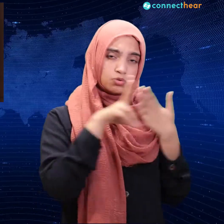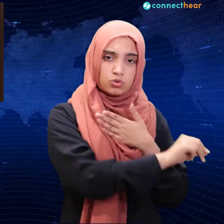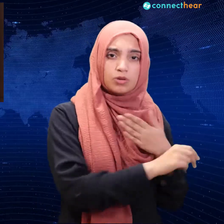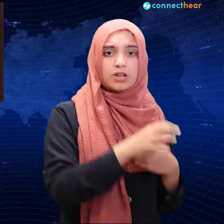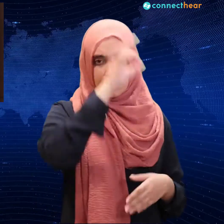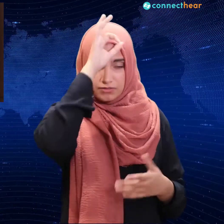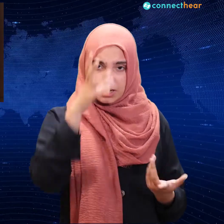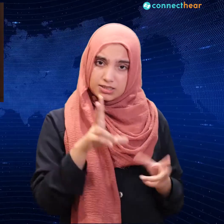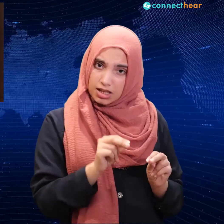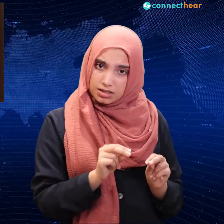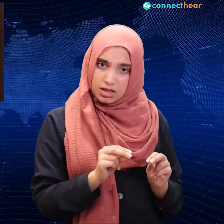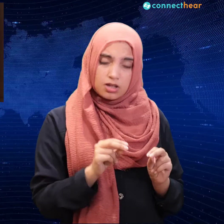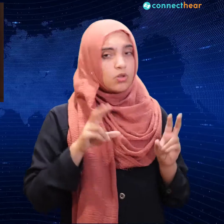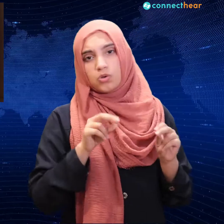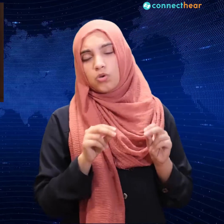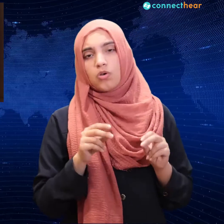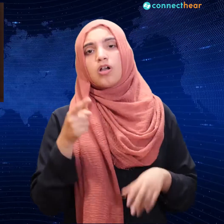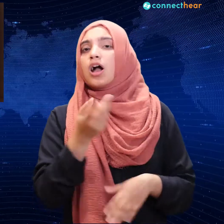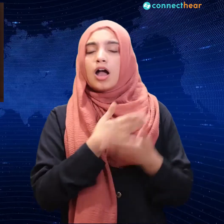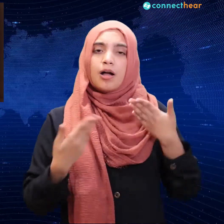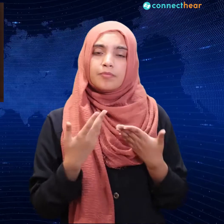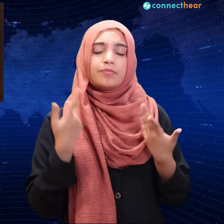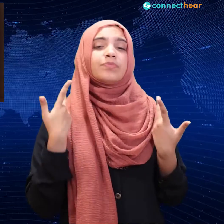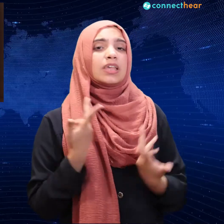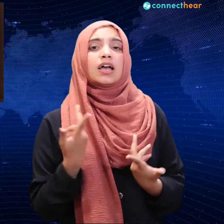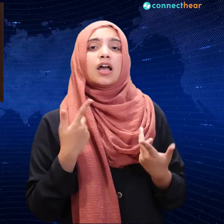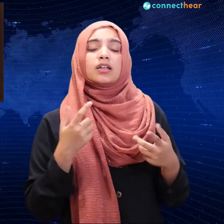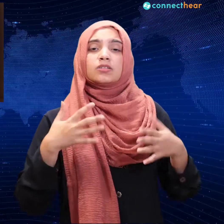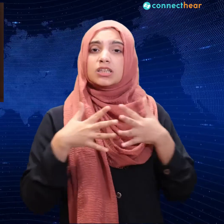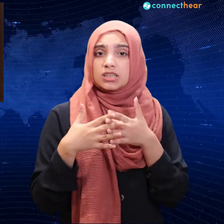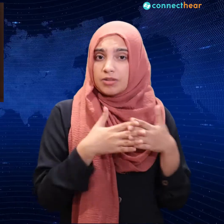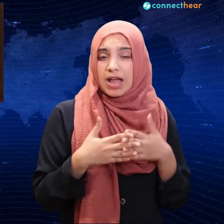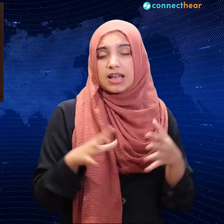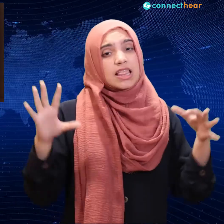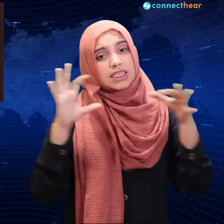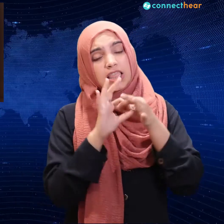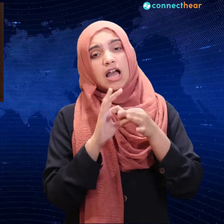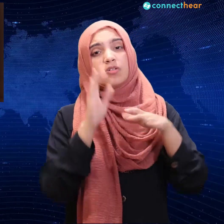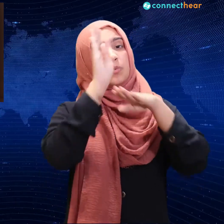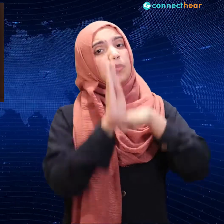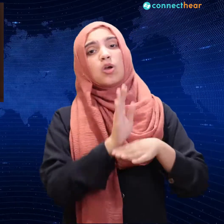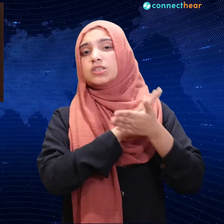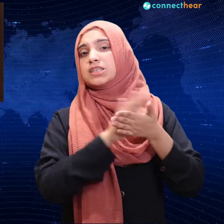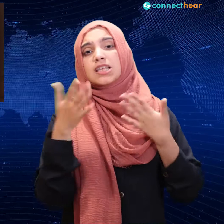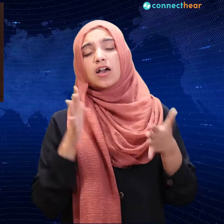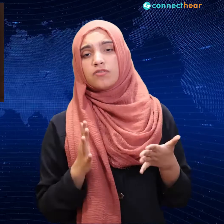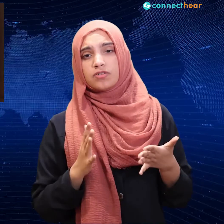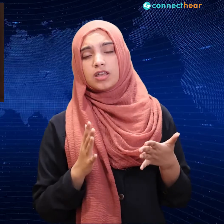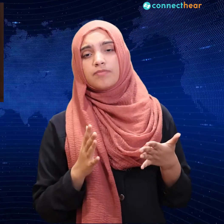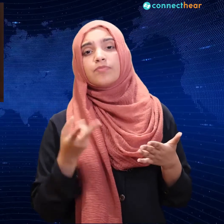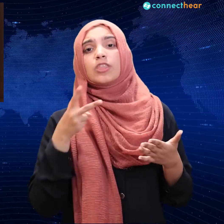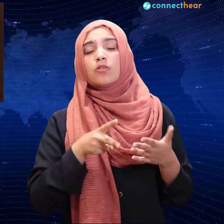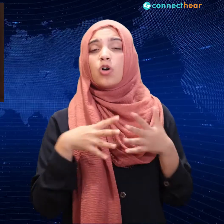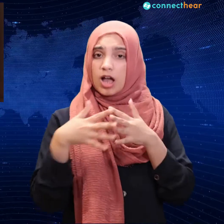we never could. And so therefore we had this terrible relationship based on mistrust. What I would like a relationship with the